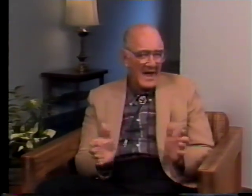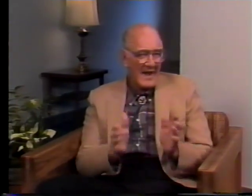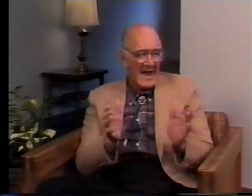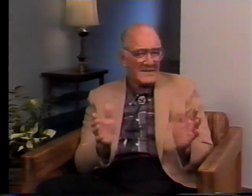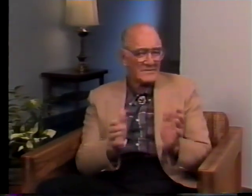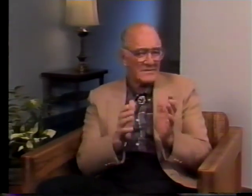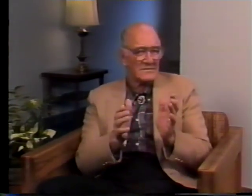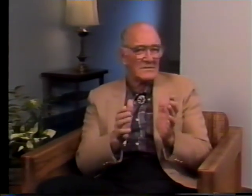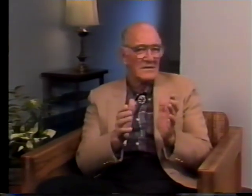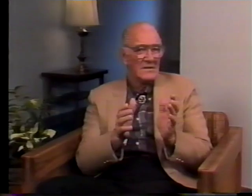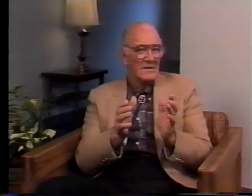enhances